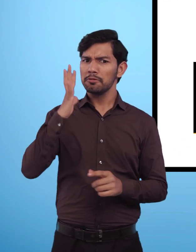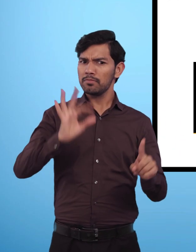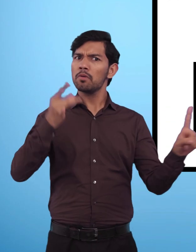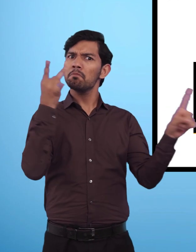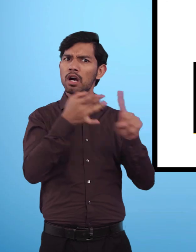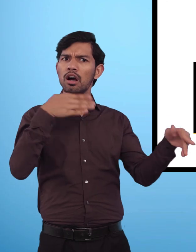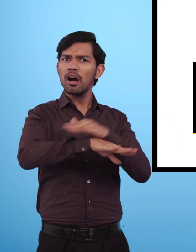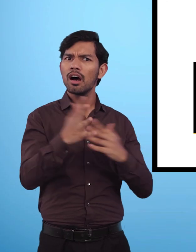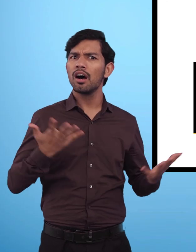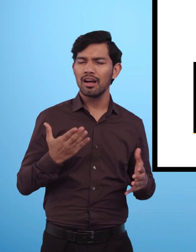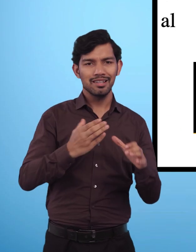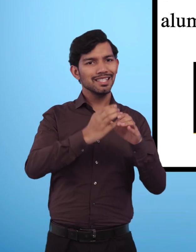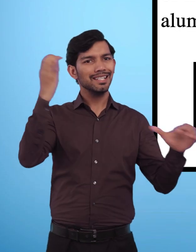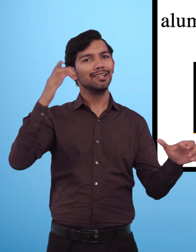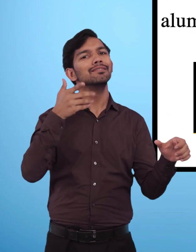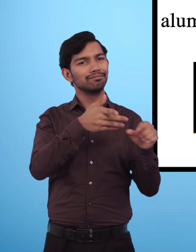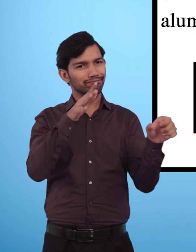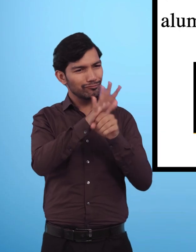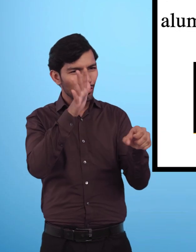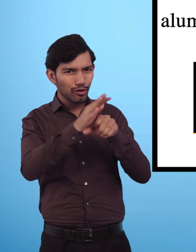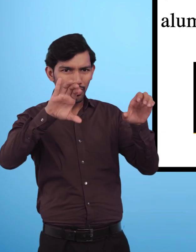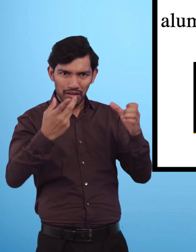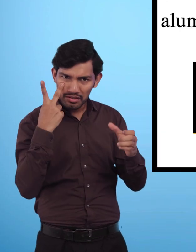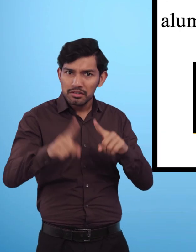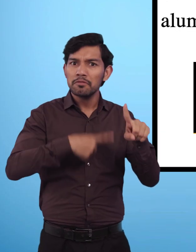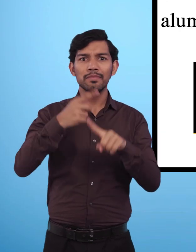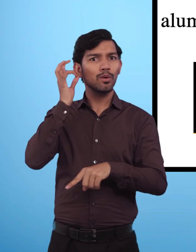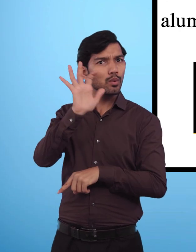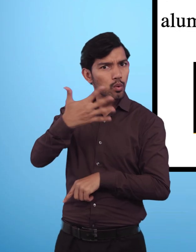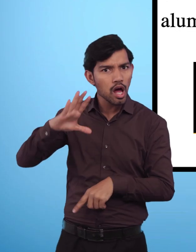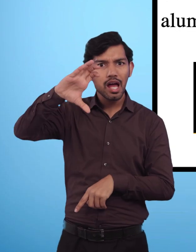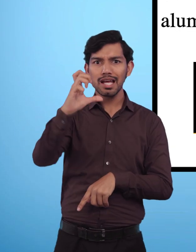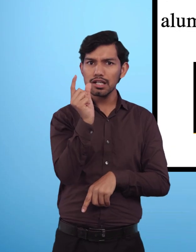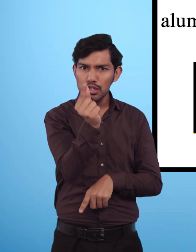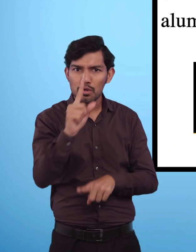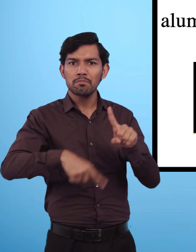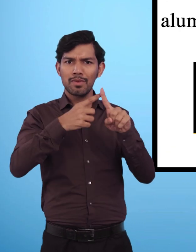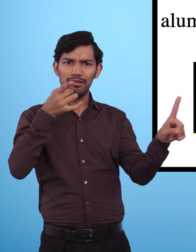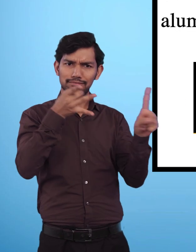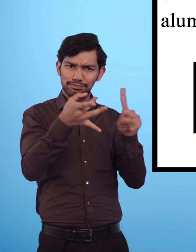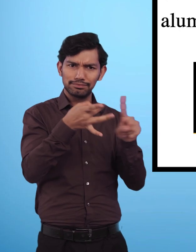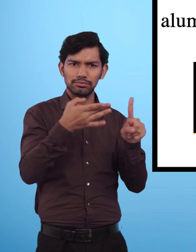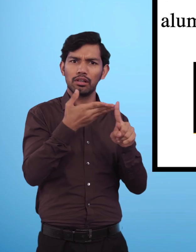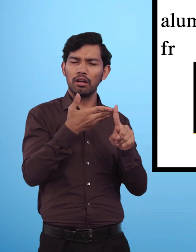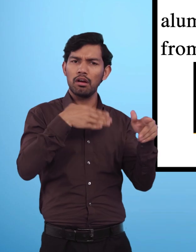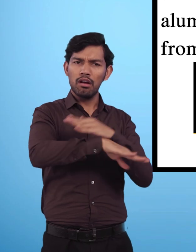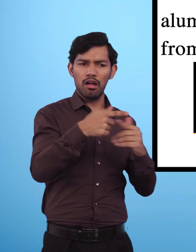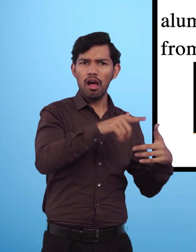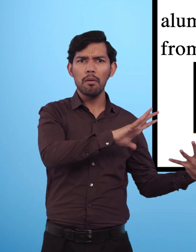Important metals such as aluminum, gold, copper, and iron are extracted from